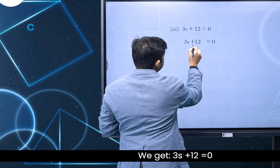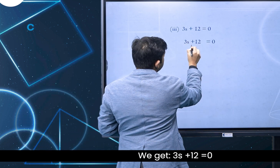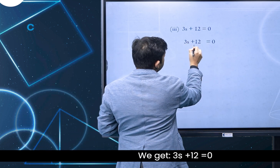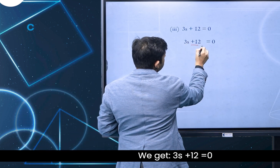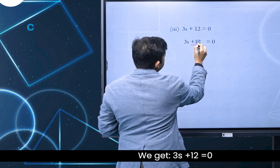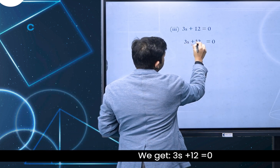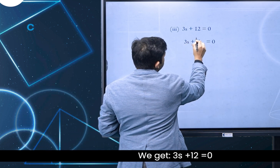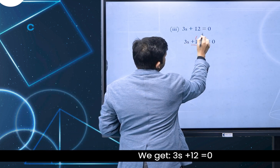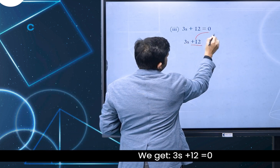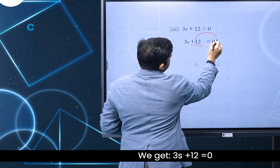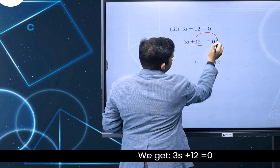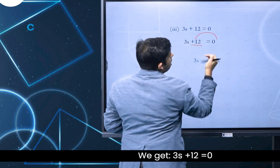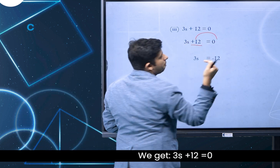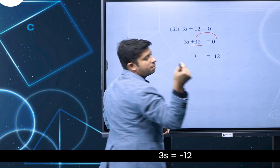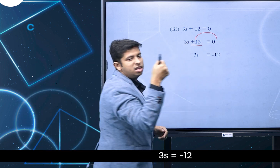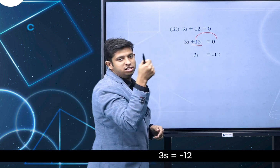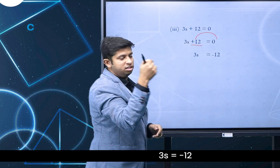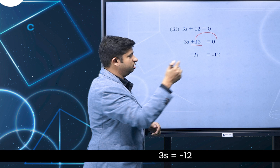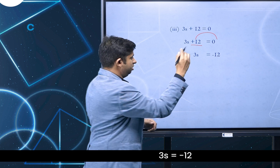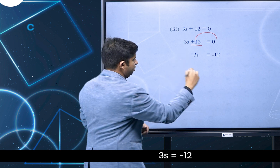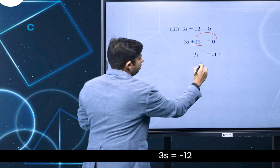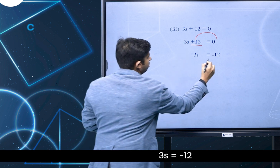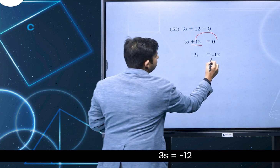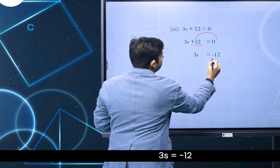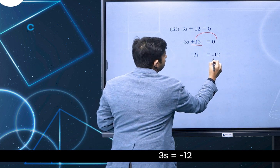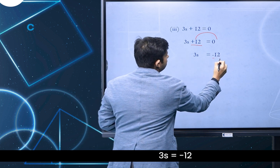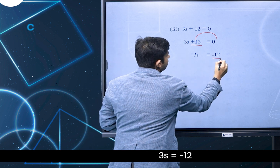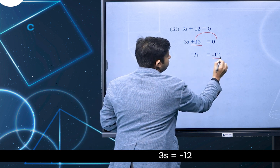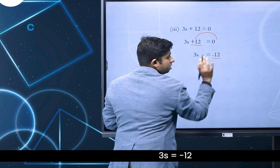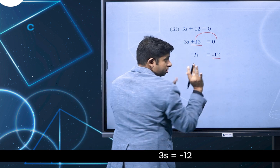3s plus 12 equals to 0. 3x equals to minus 12.